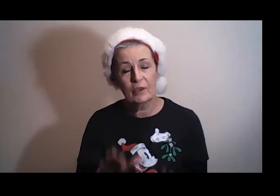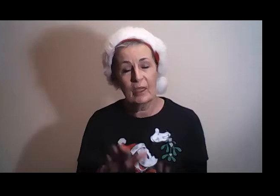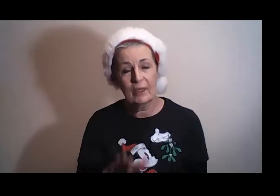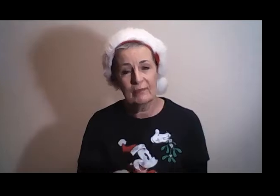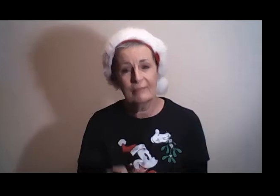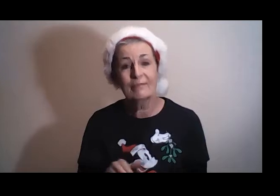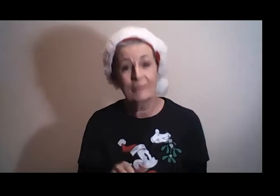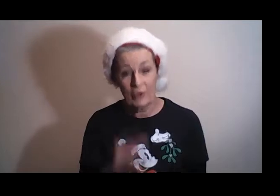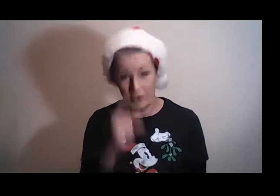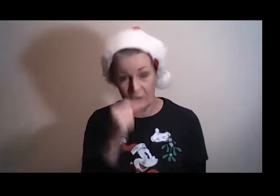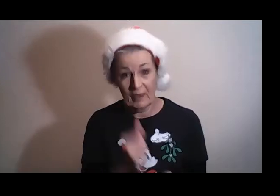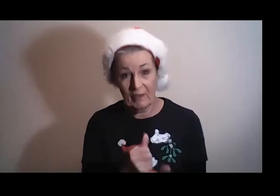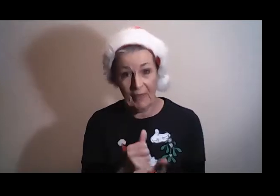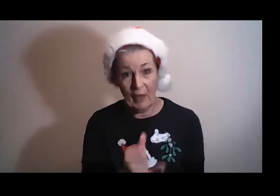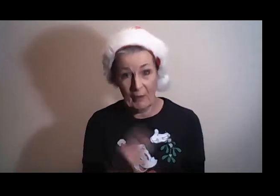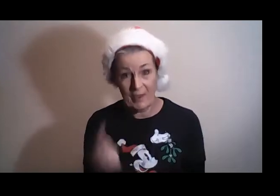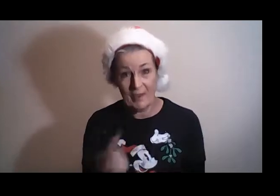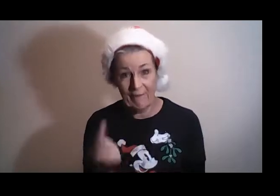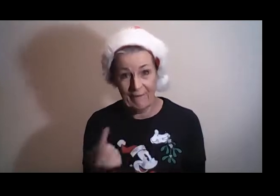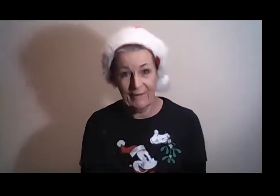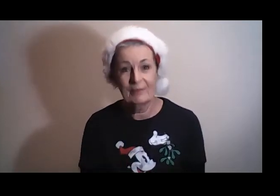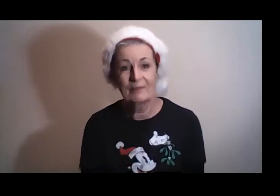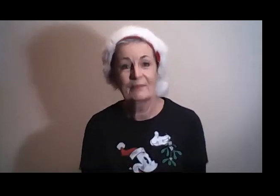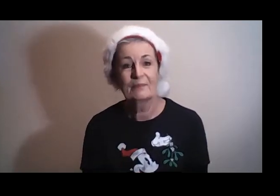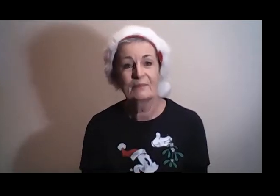can heal yourself.